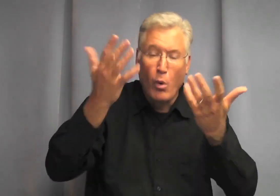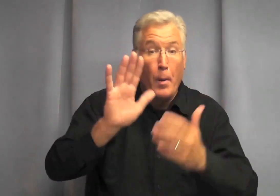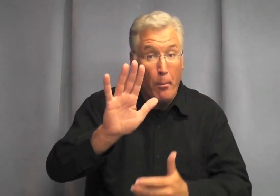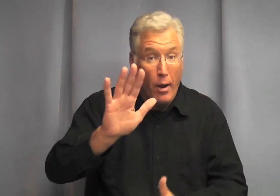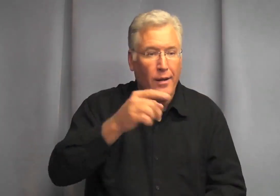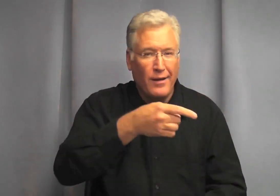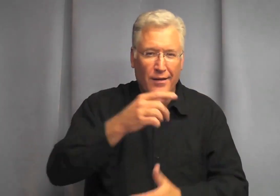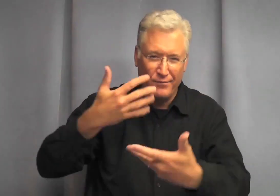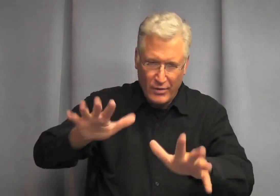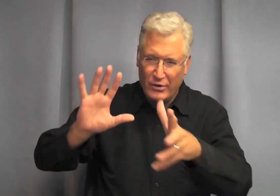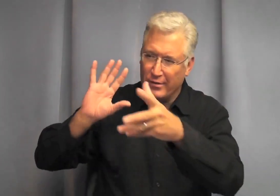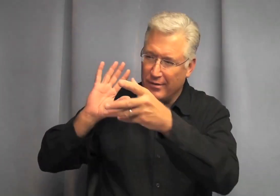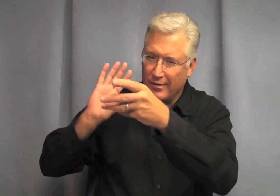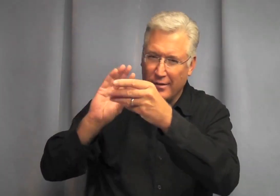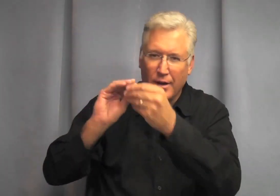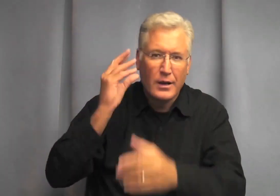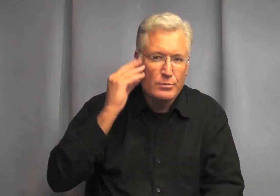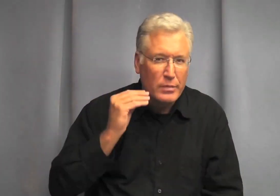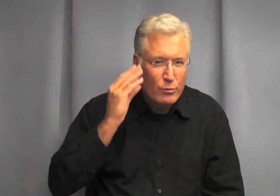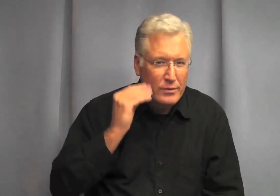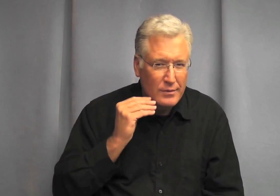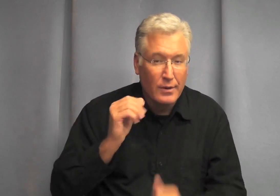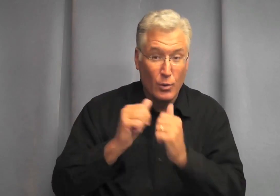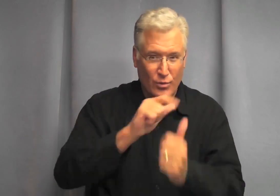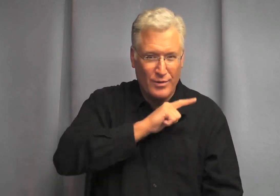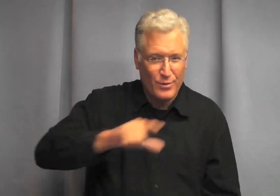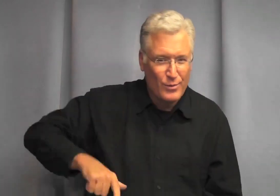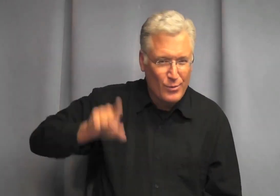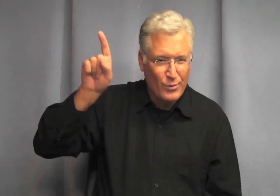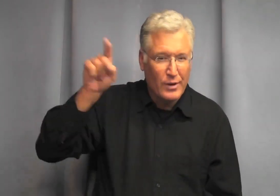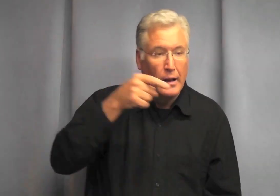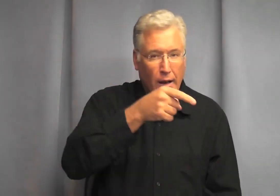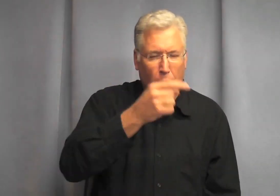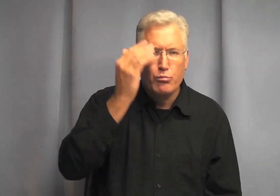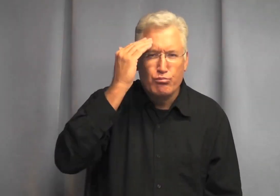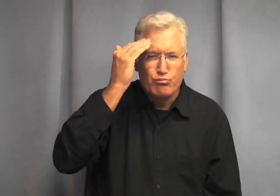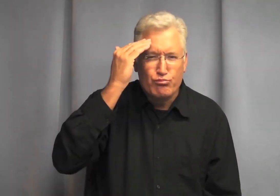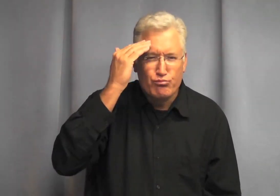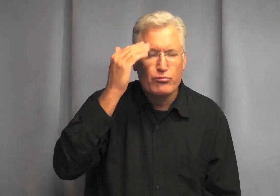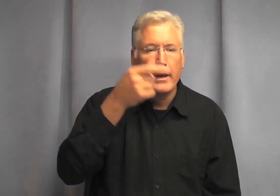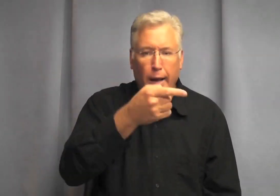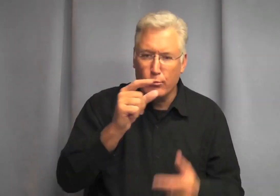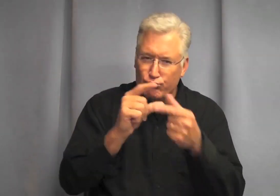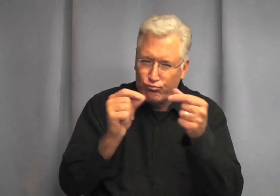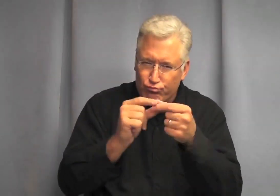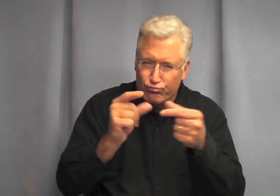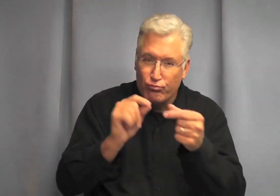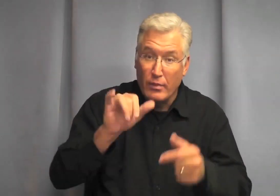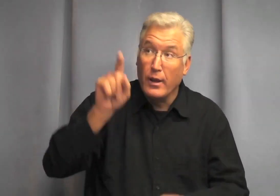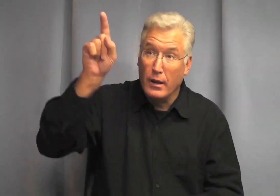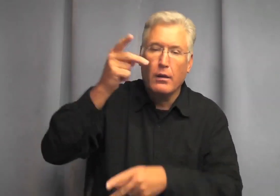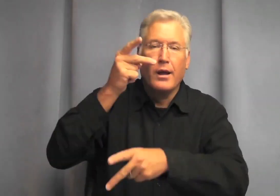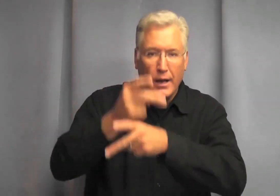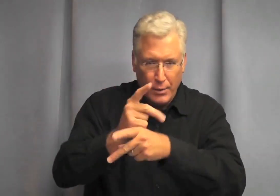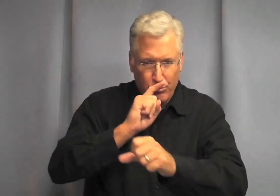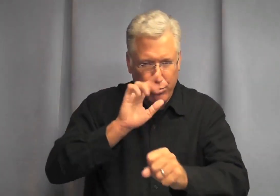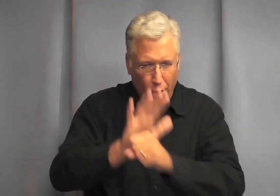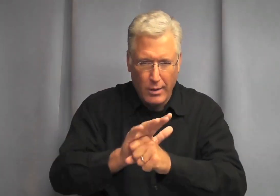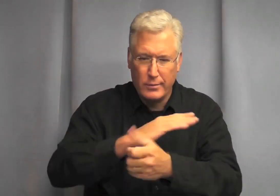to work out, but he knew that they were, that all things were going to come together. He knew this from the experiences he'd had with the Lord. He